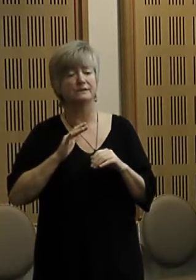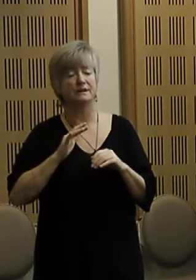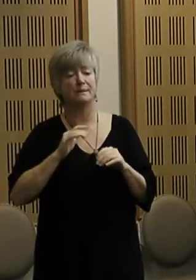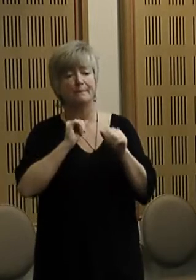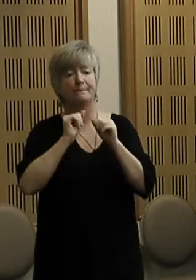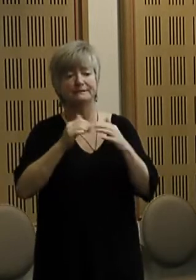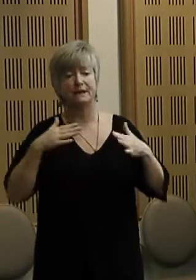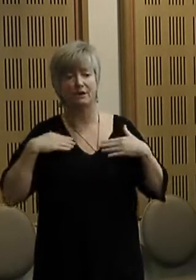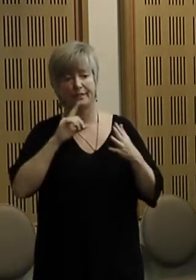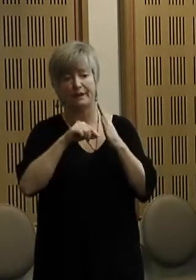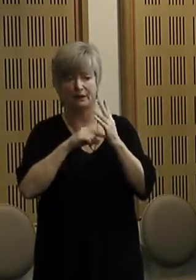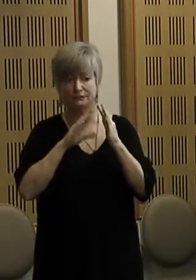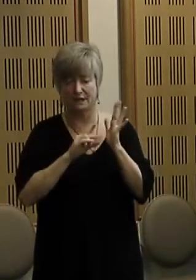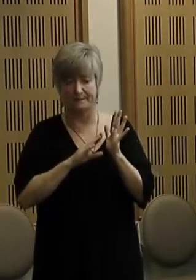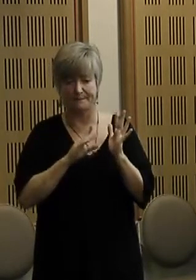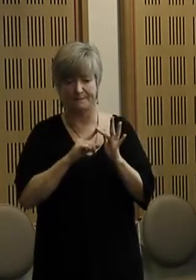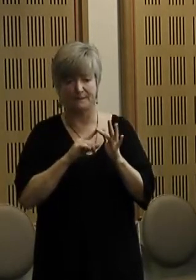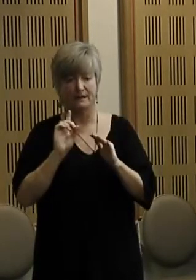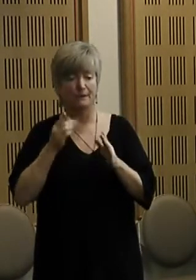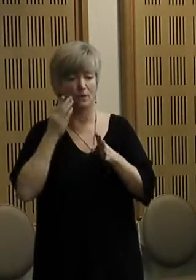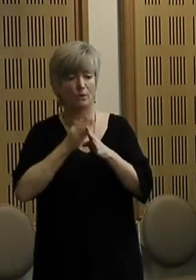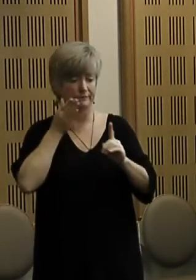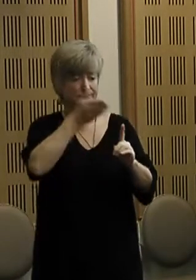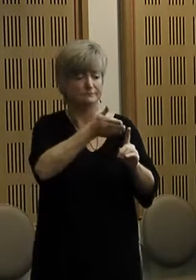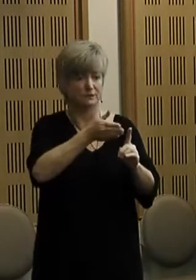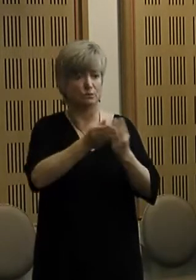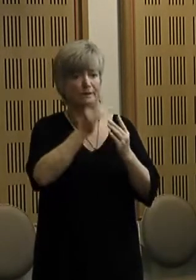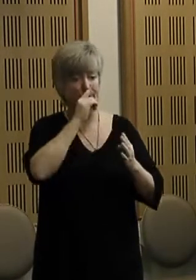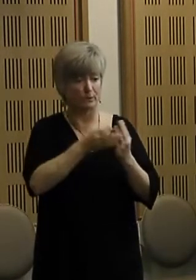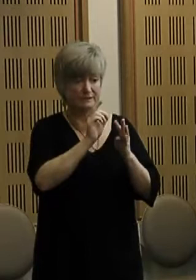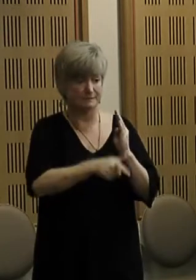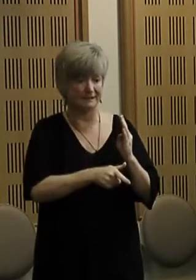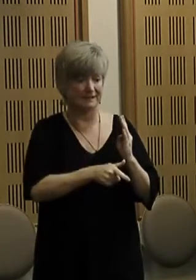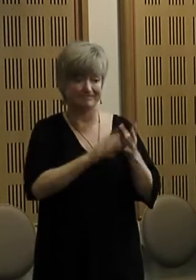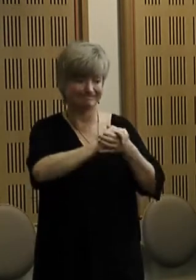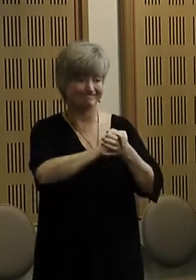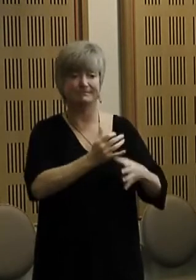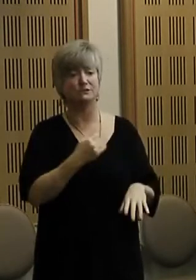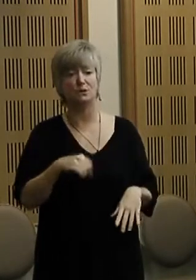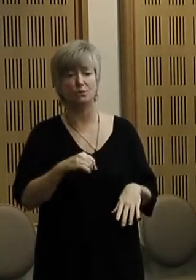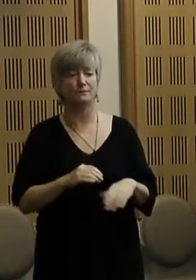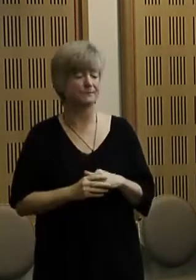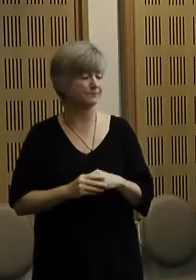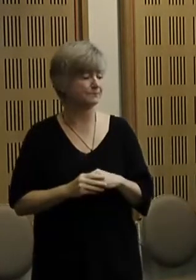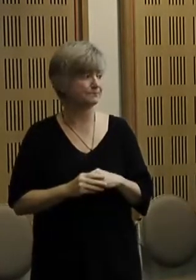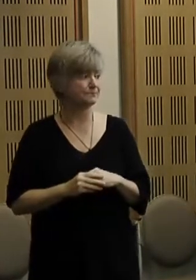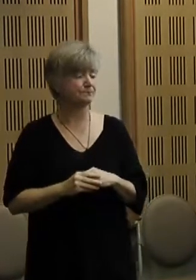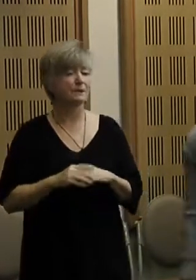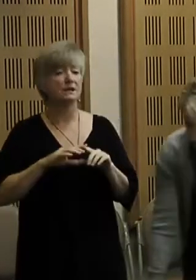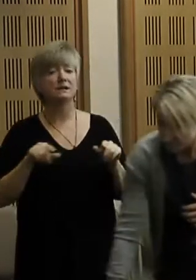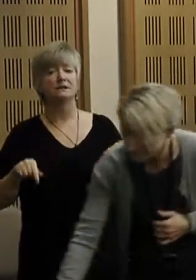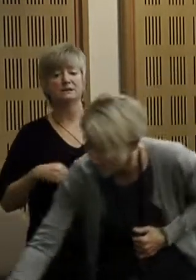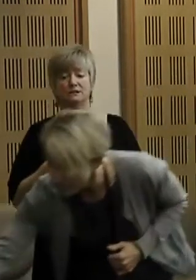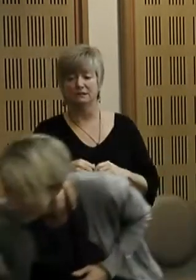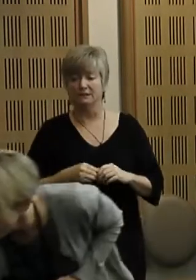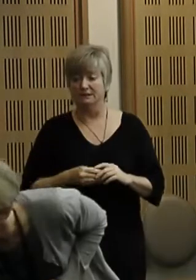space. But in terms of working directly with people with disability, that's not our area of expertise. So what we did